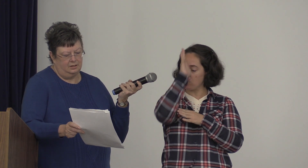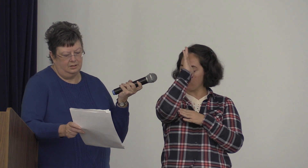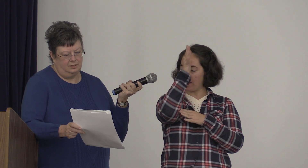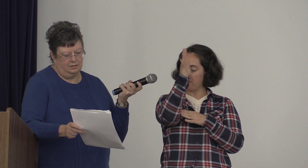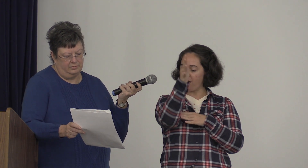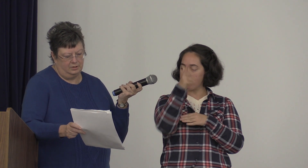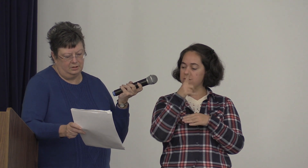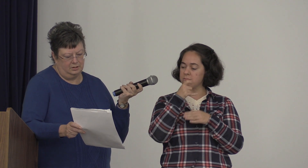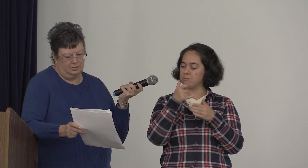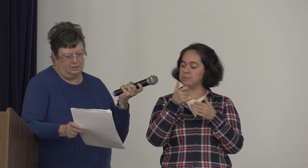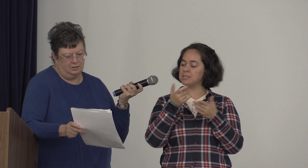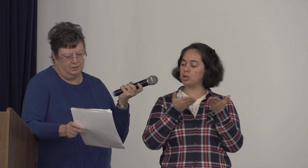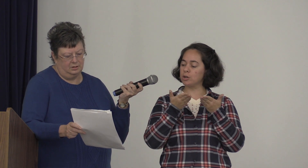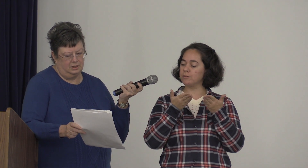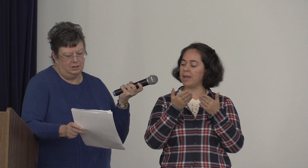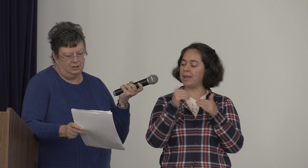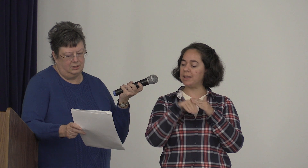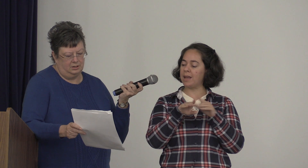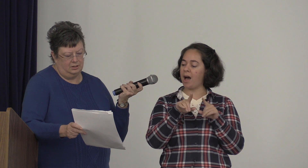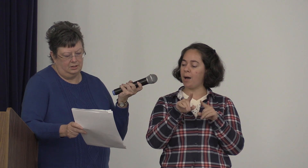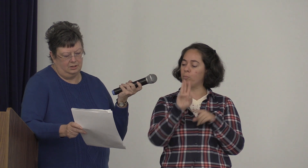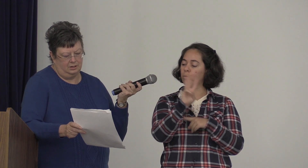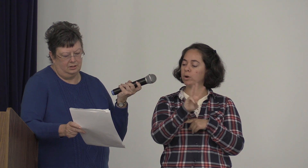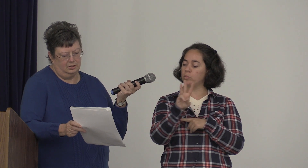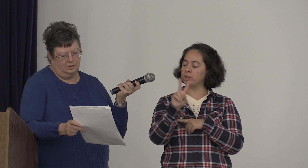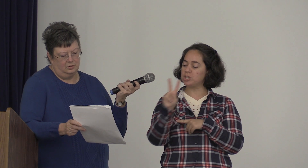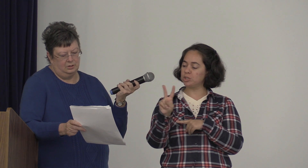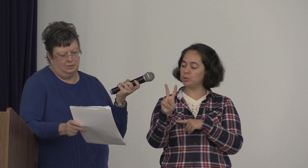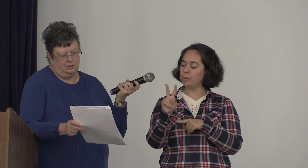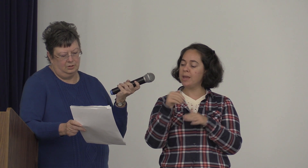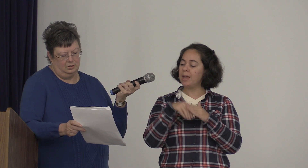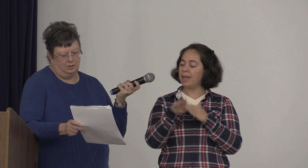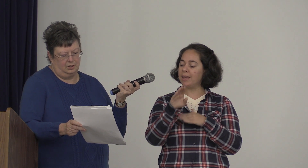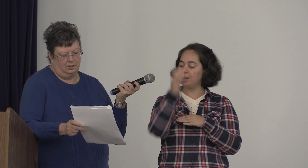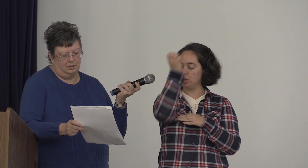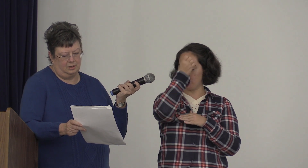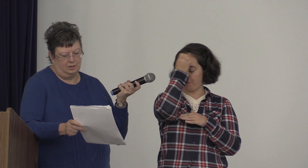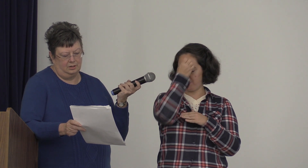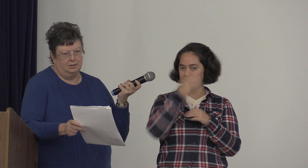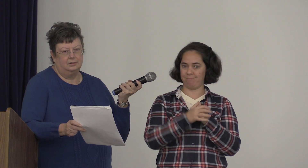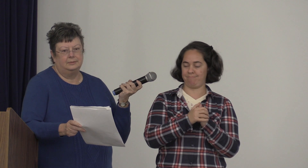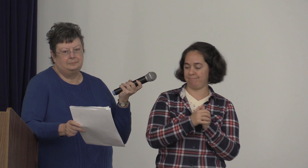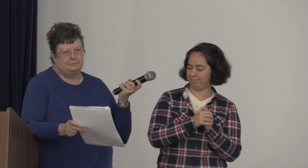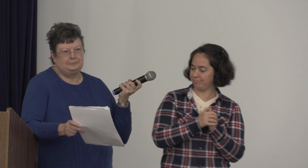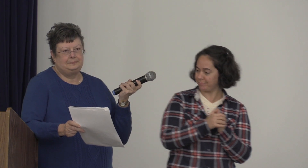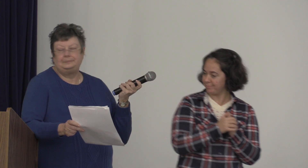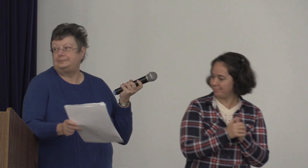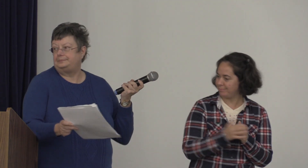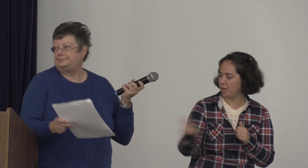great grandpa who served in World War II in Europe.